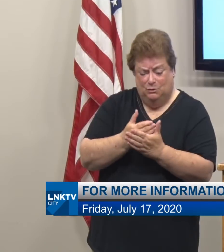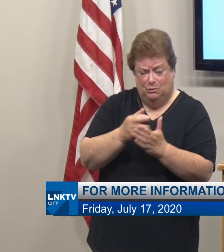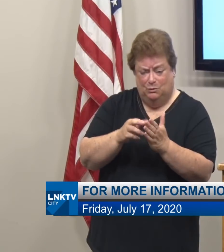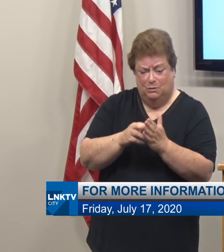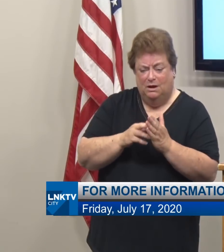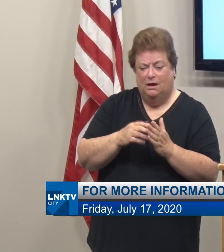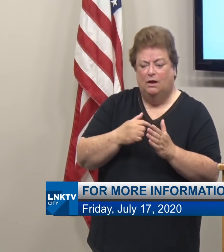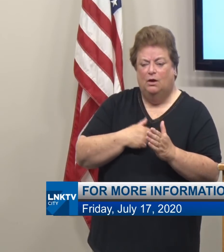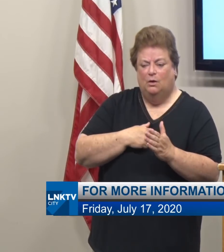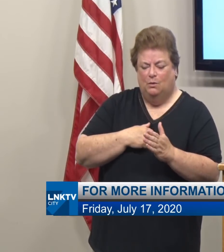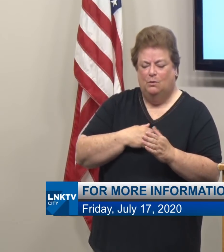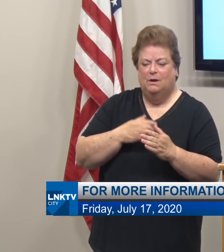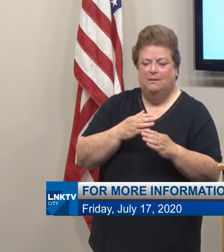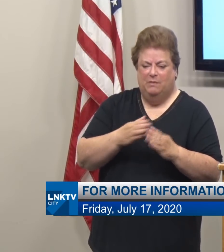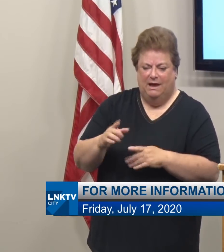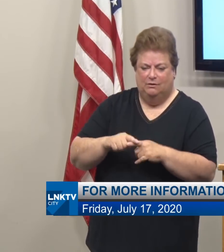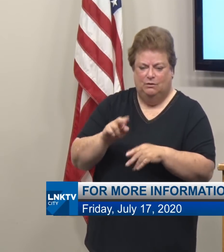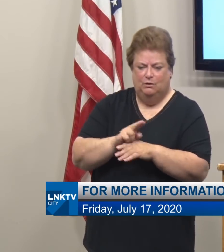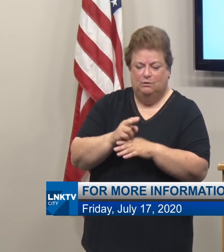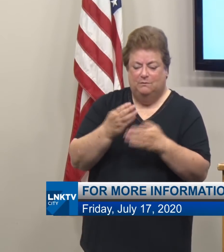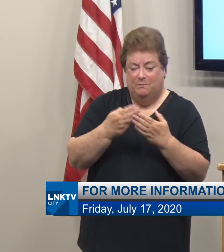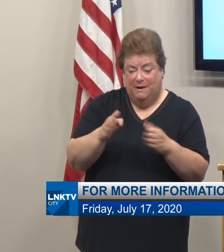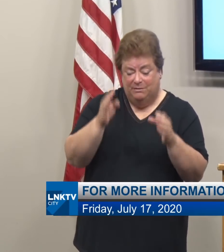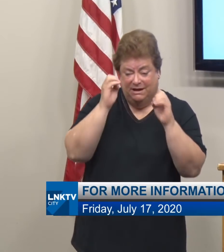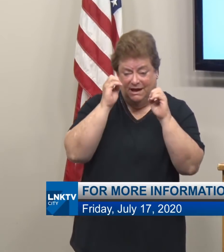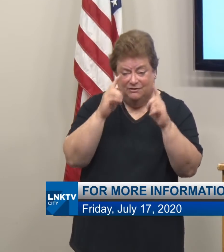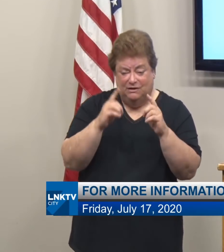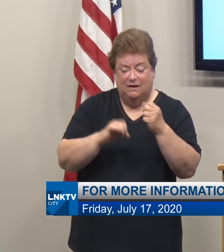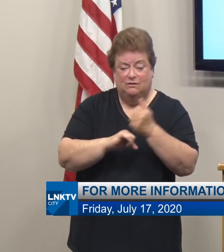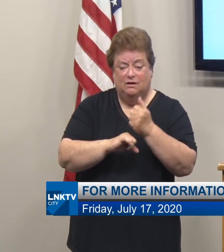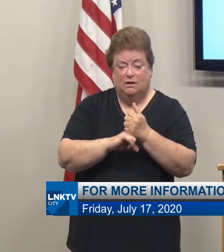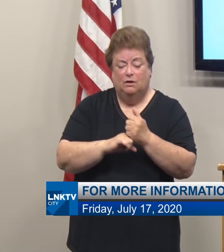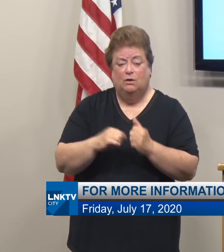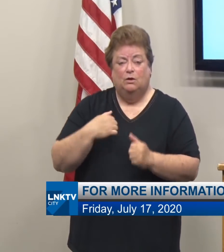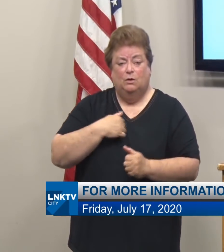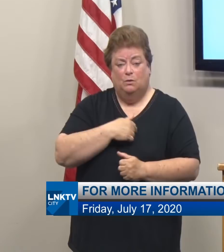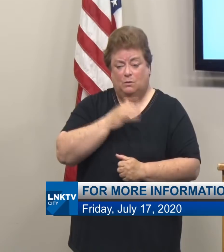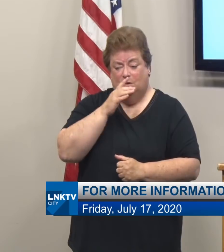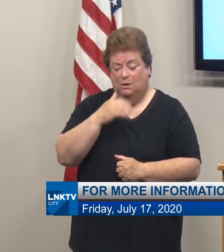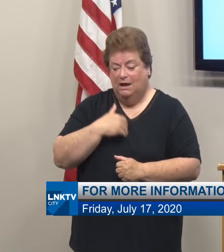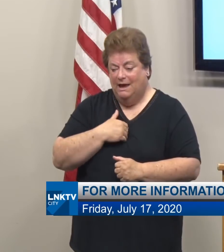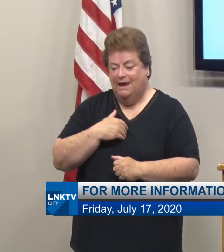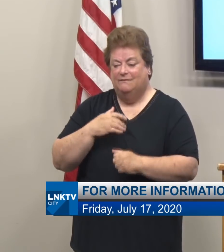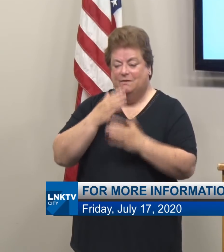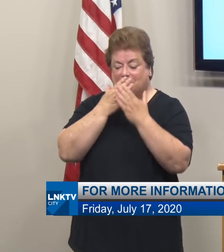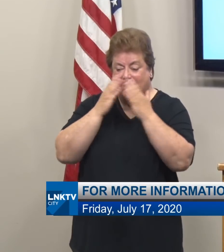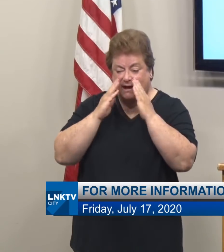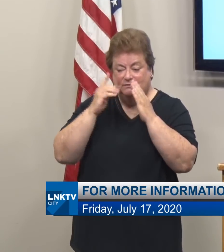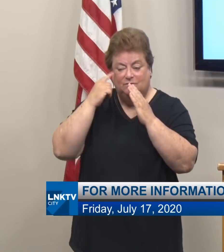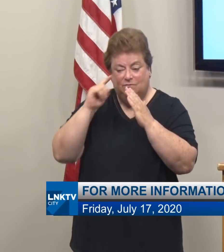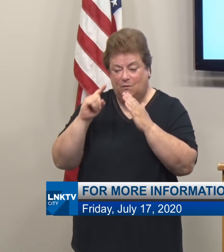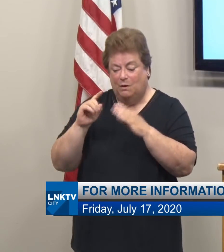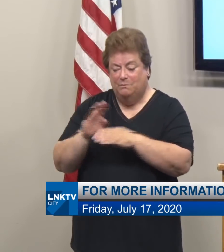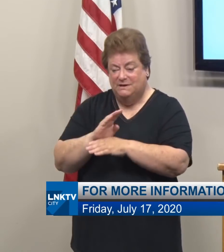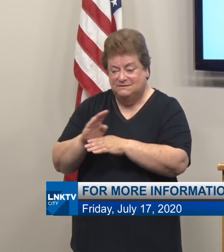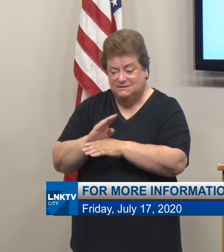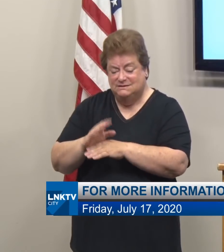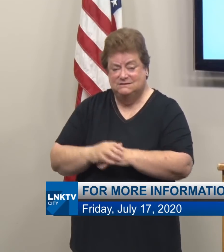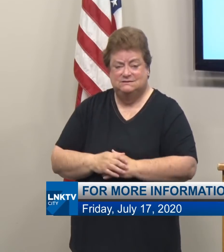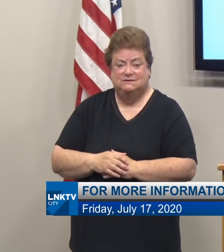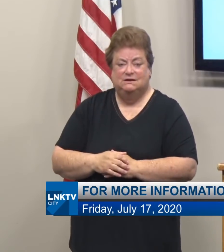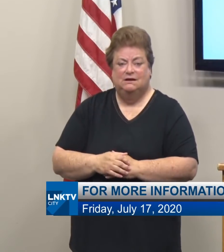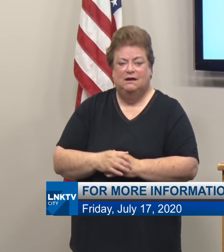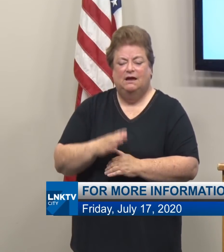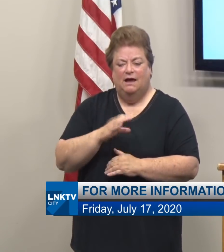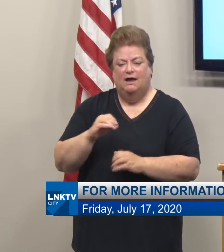public education and support. Our health team will have face coverings available for businesses that need them to help the public comply and do their